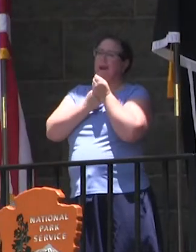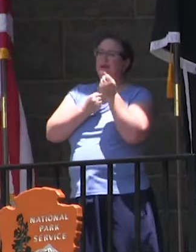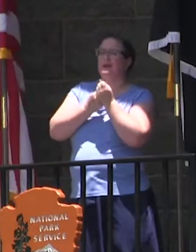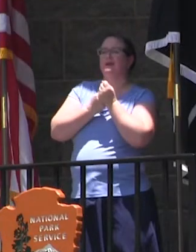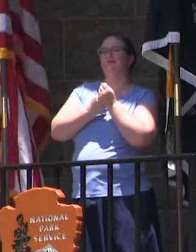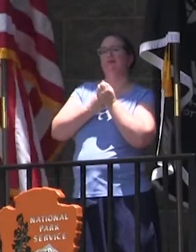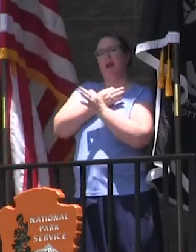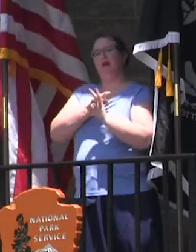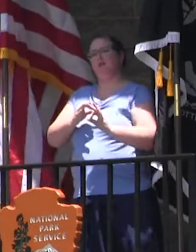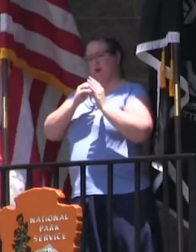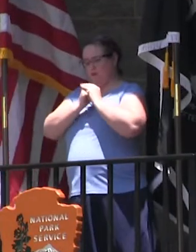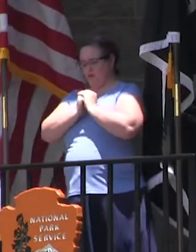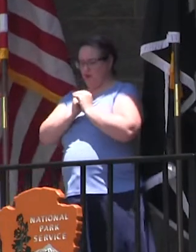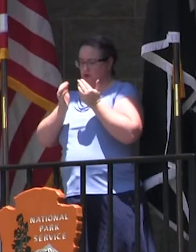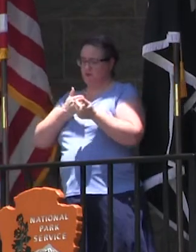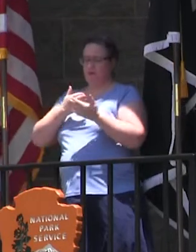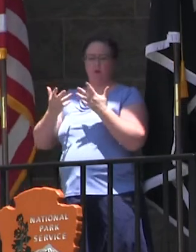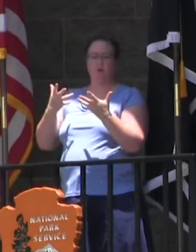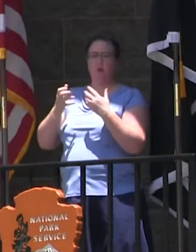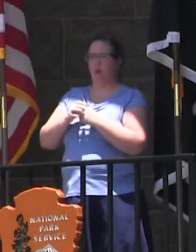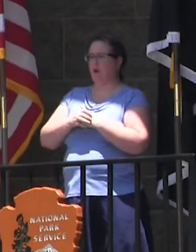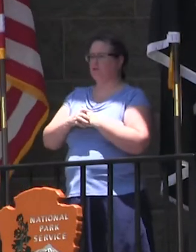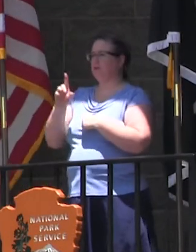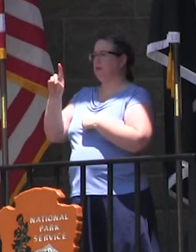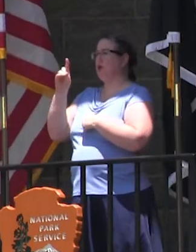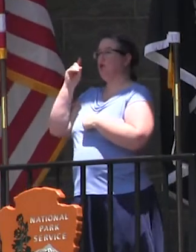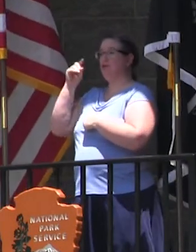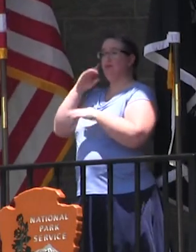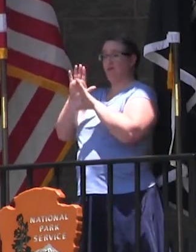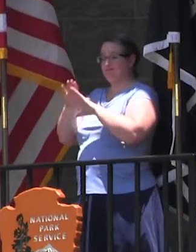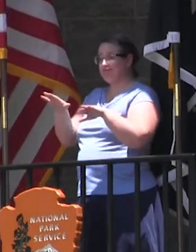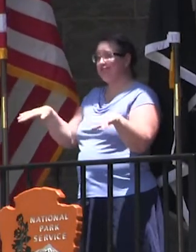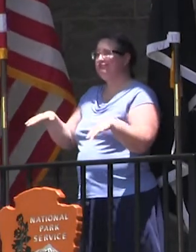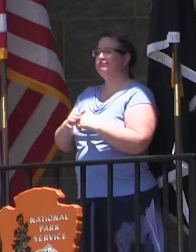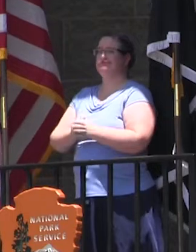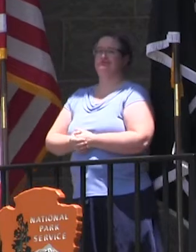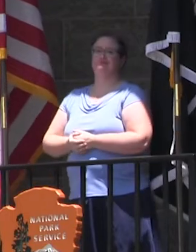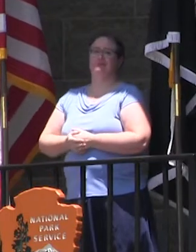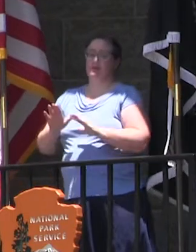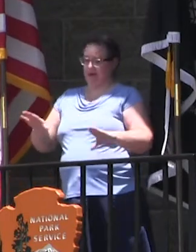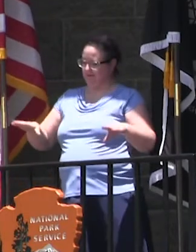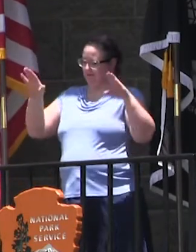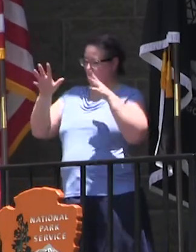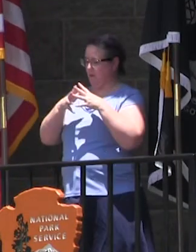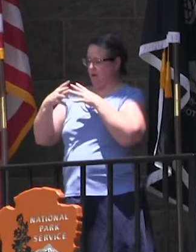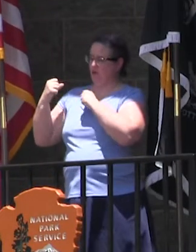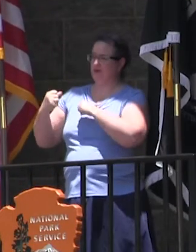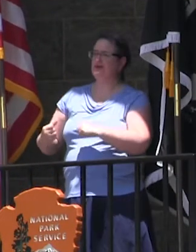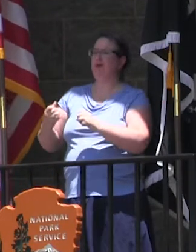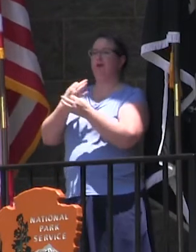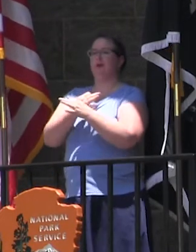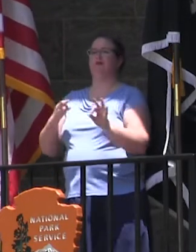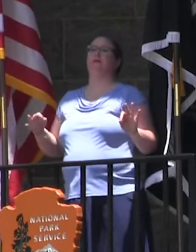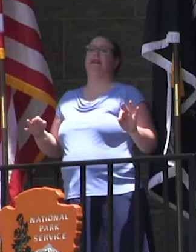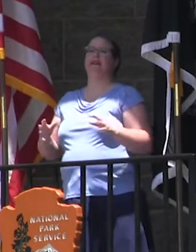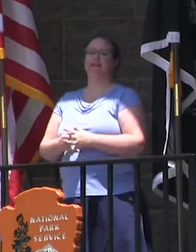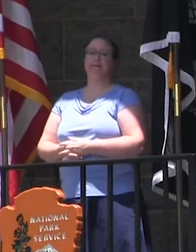to worship as we please. They do it for their children, so that they can grow up in America that is strong and